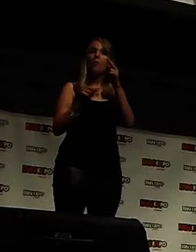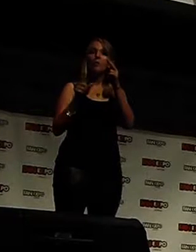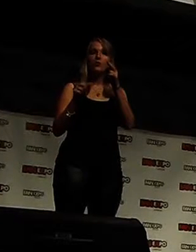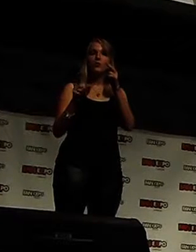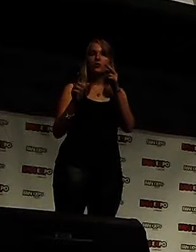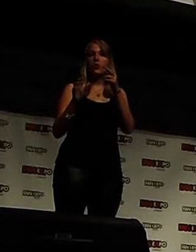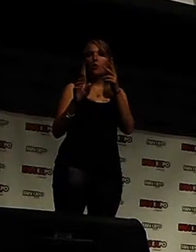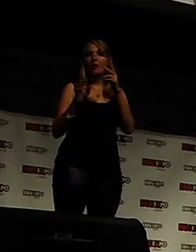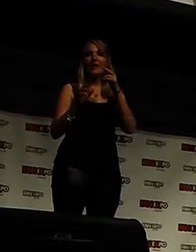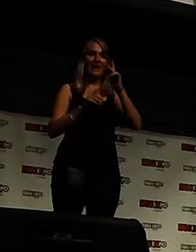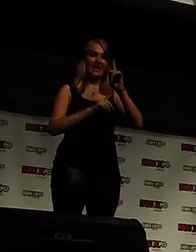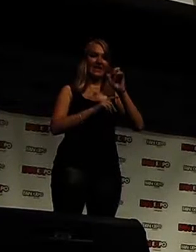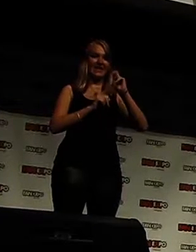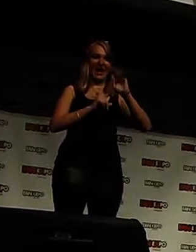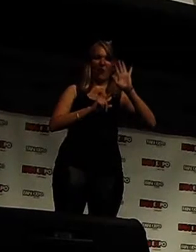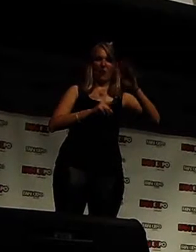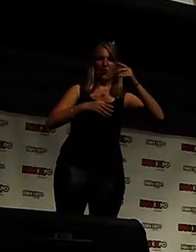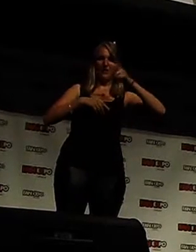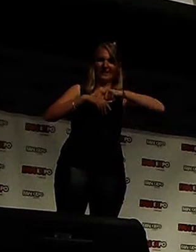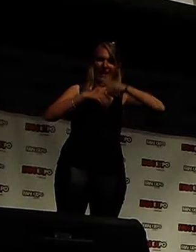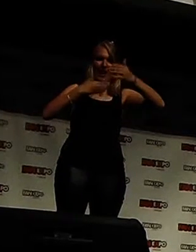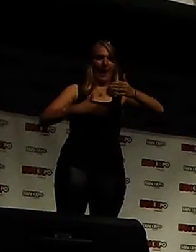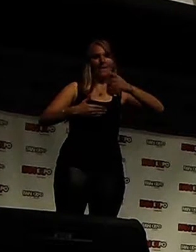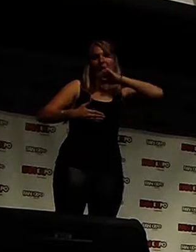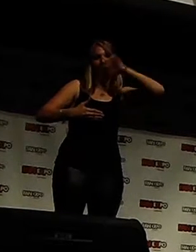I loved all of Karen's era. I thought she was great.